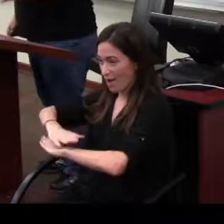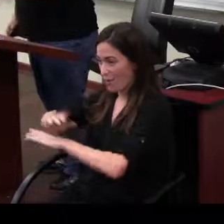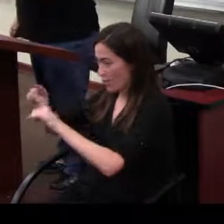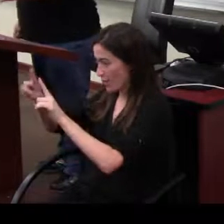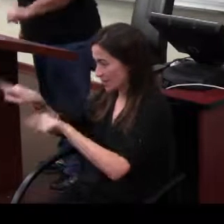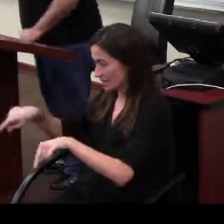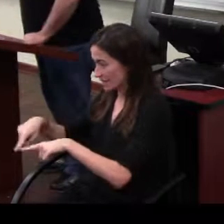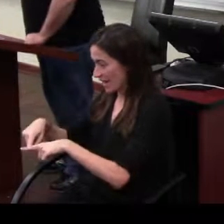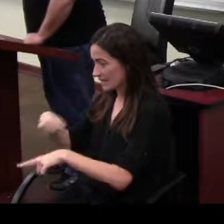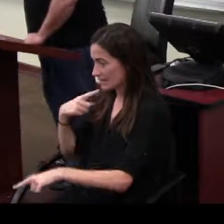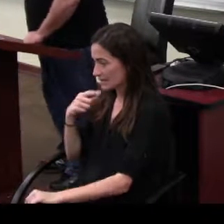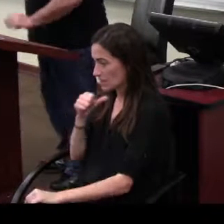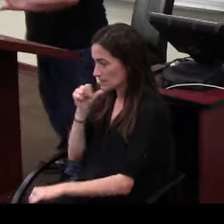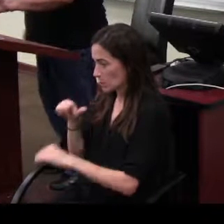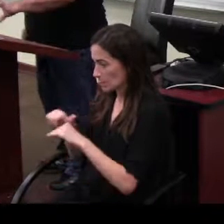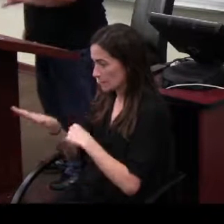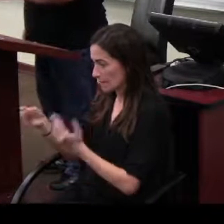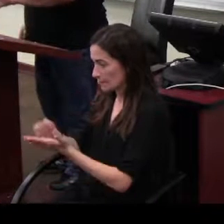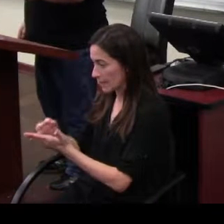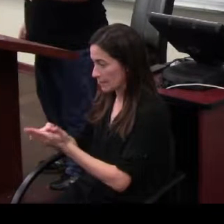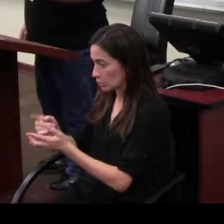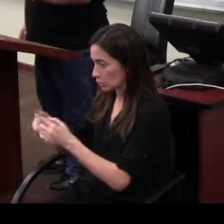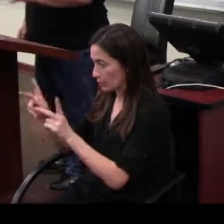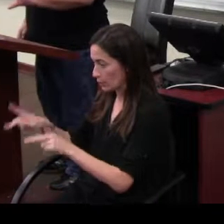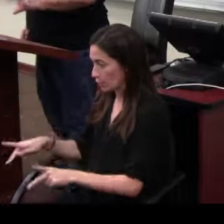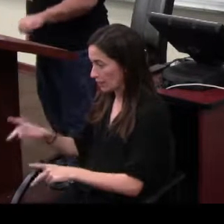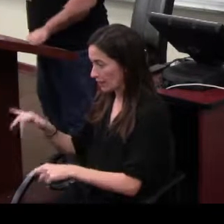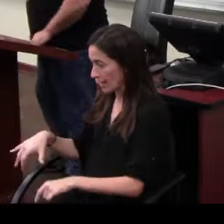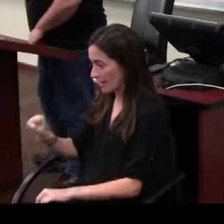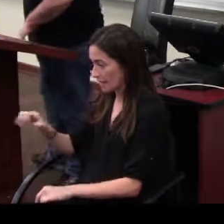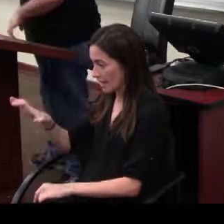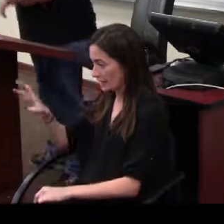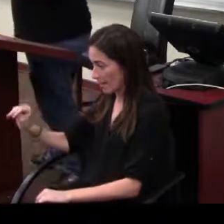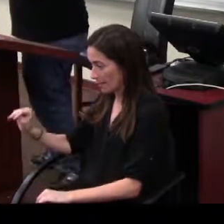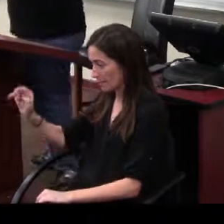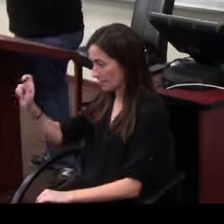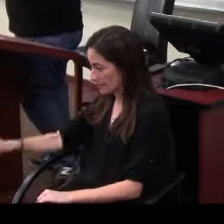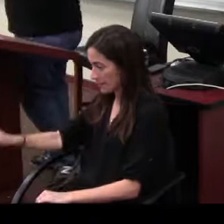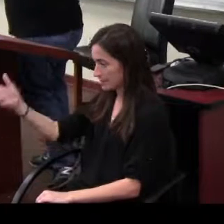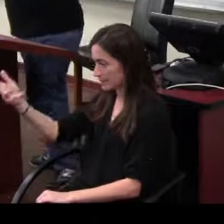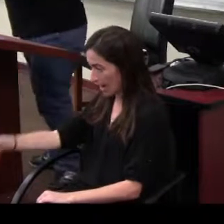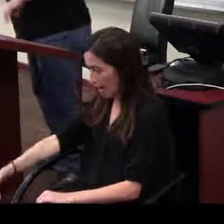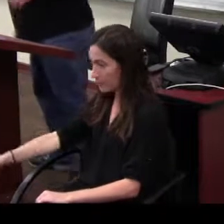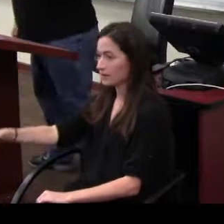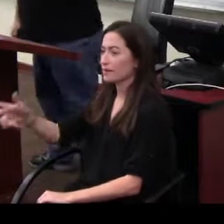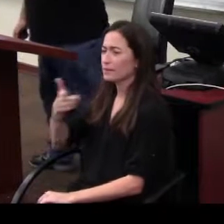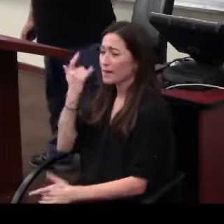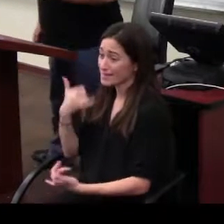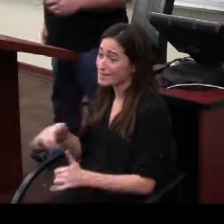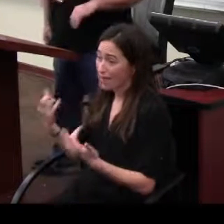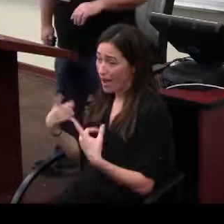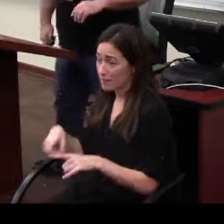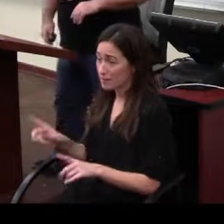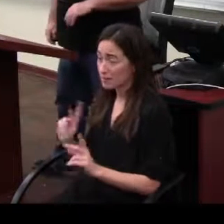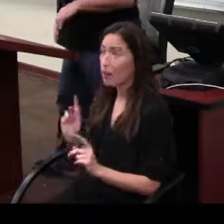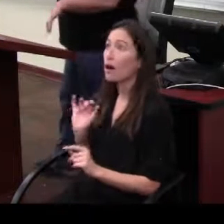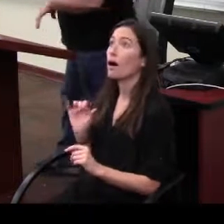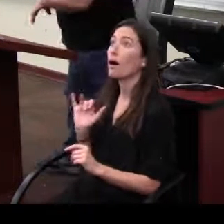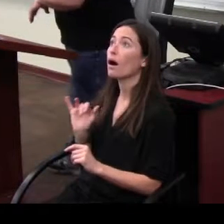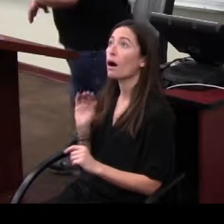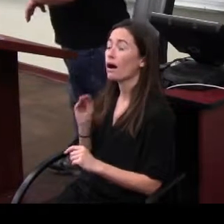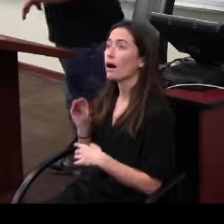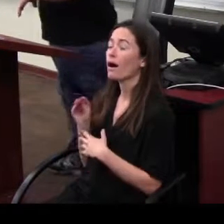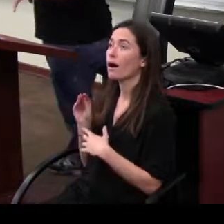say, don't send money to somebody. It's a scam, period. Stop. Okay. Because that does still happen, but for us, it's not really a